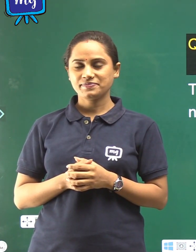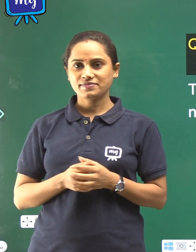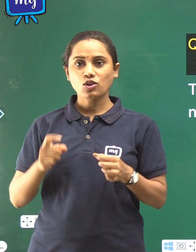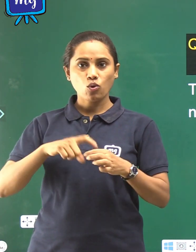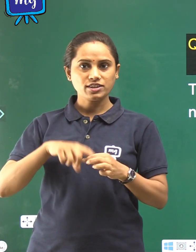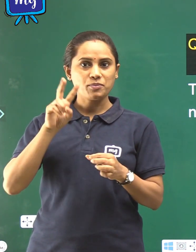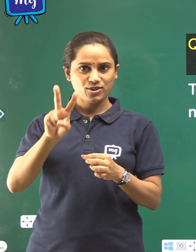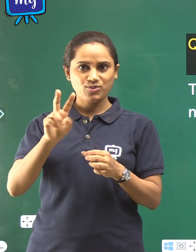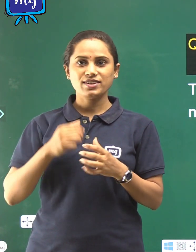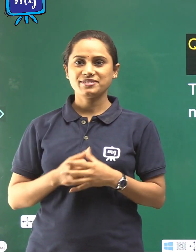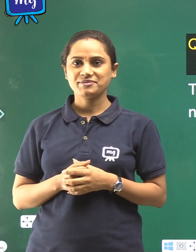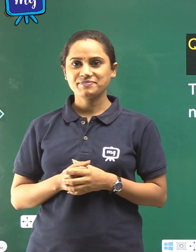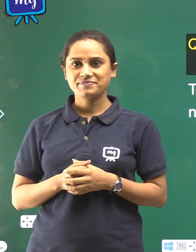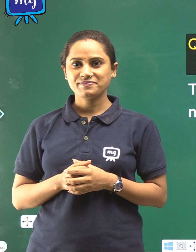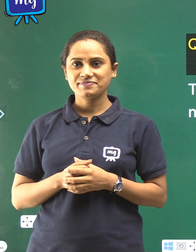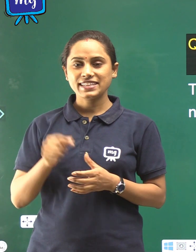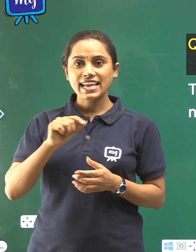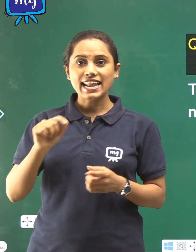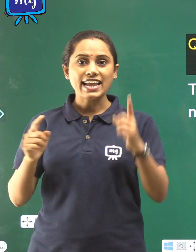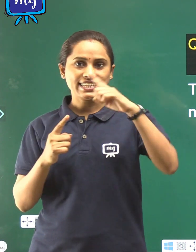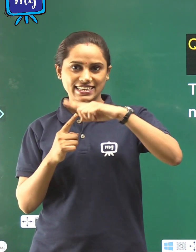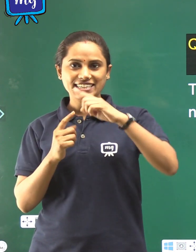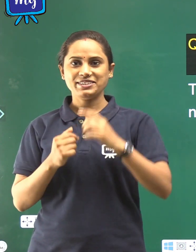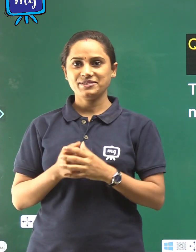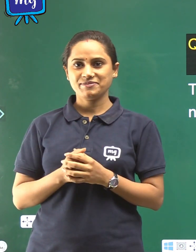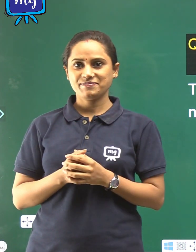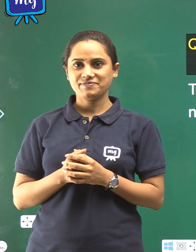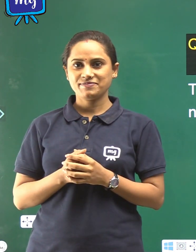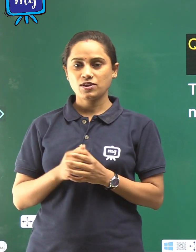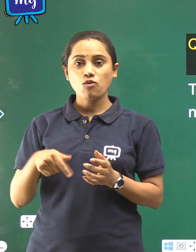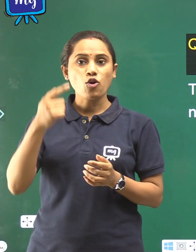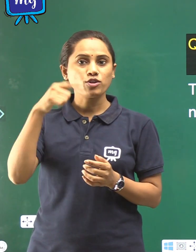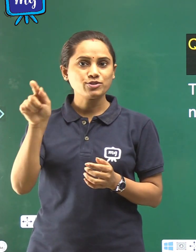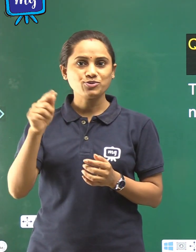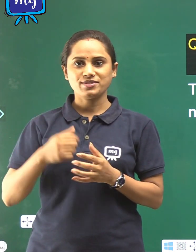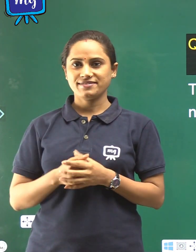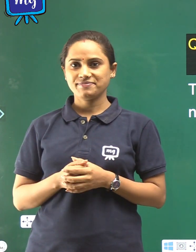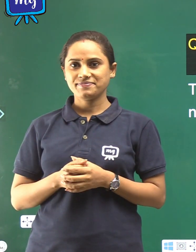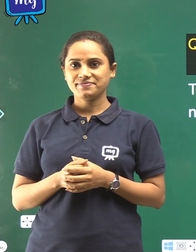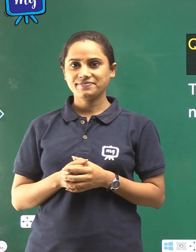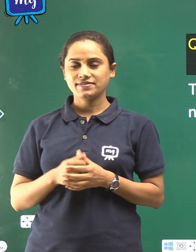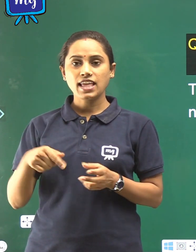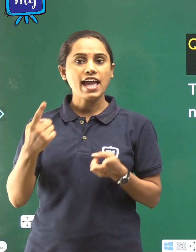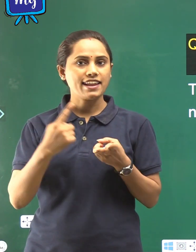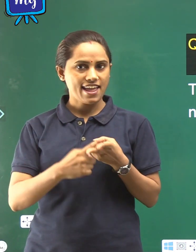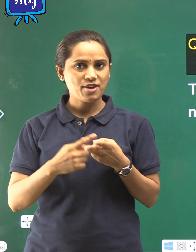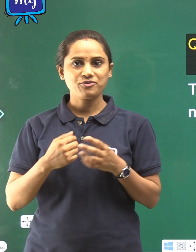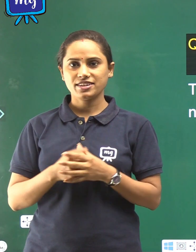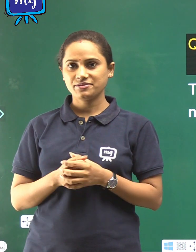Question number 2. Write T for true and